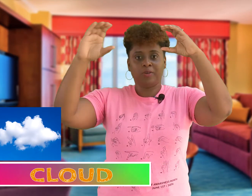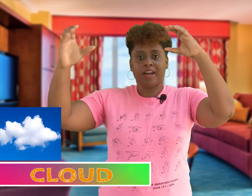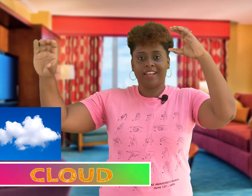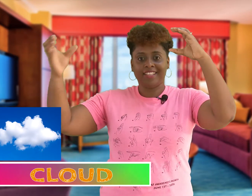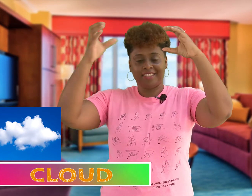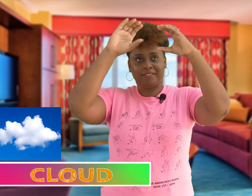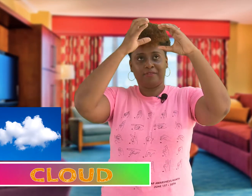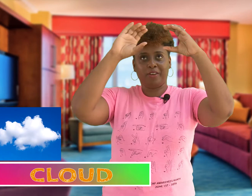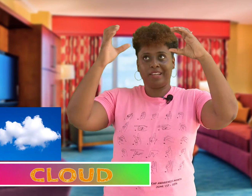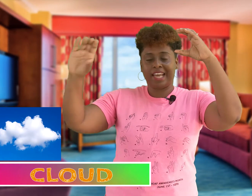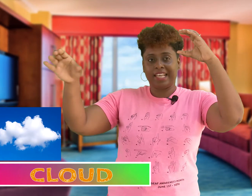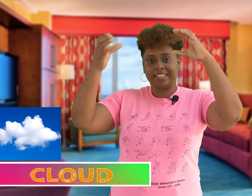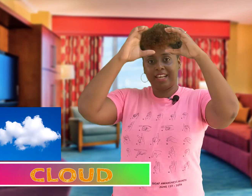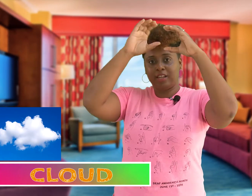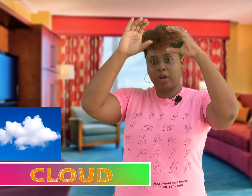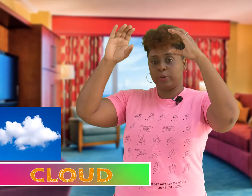You got it. Very nice. Cloud.